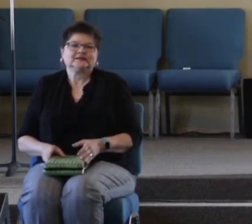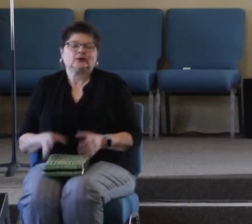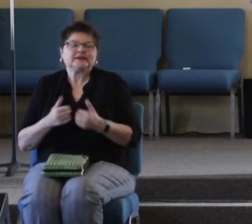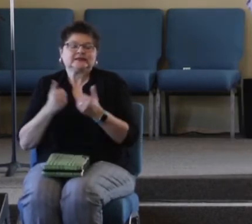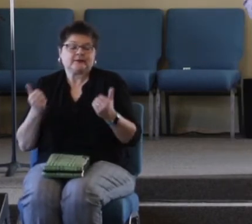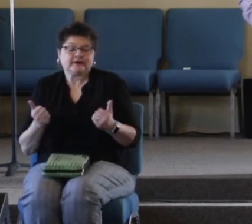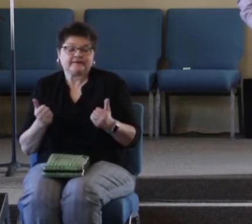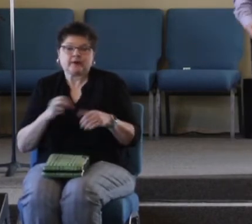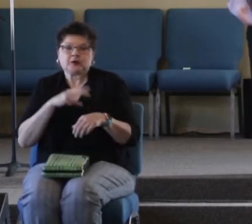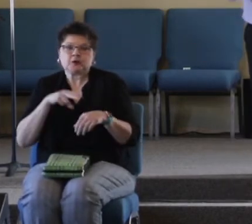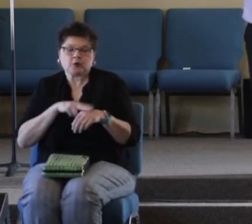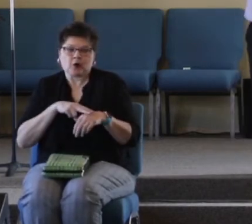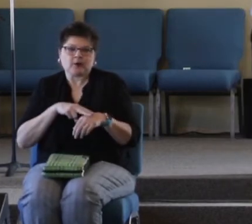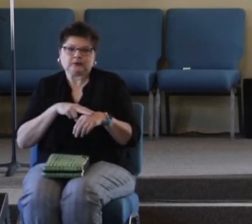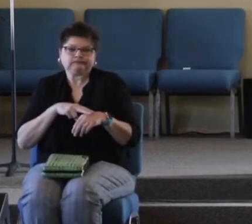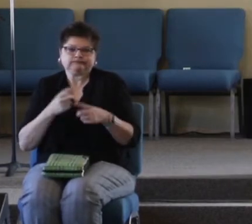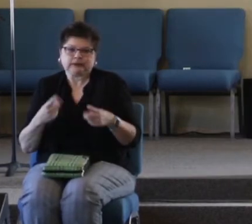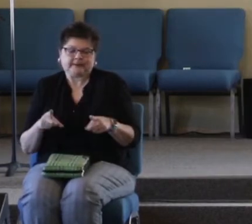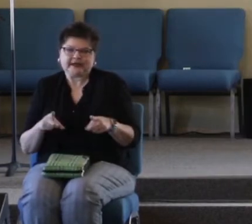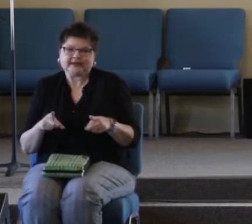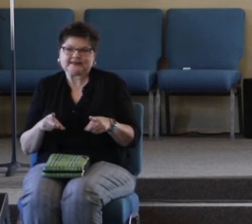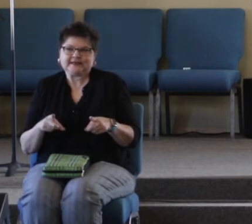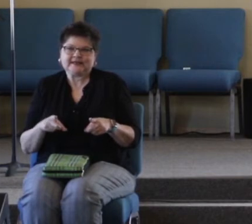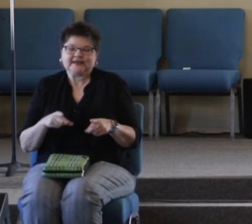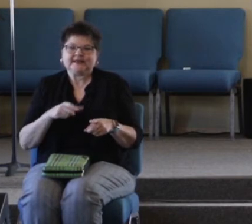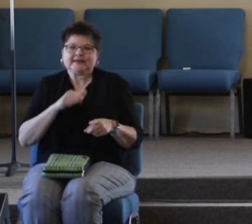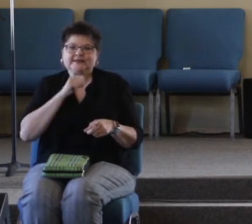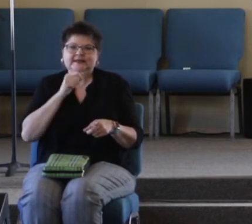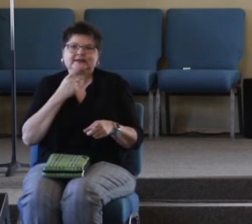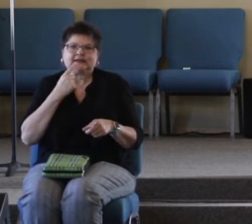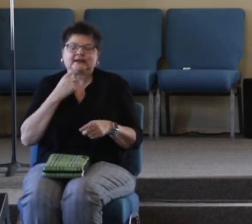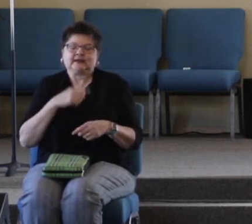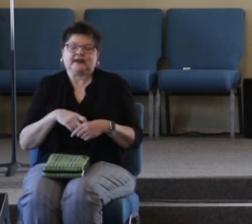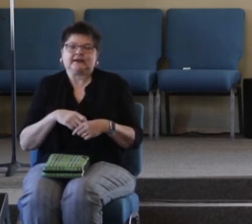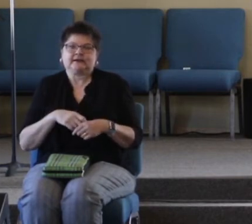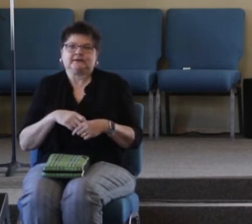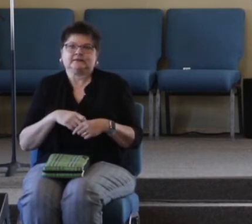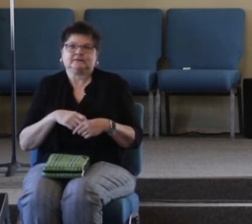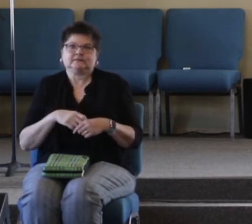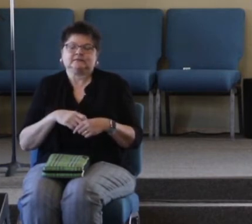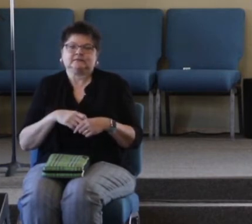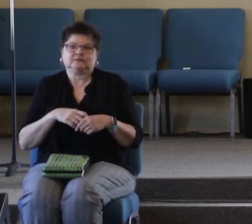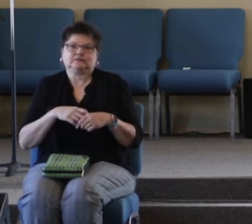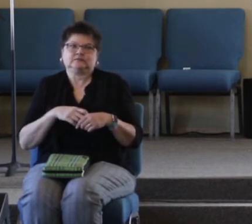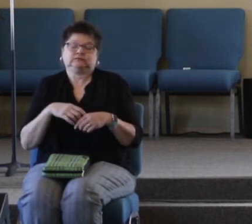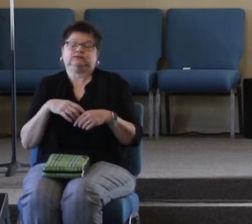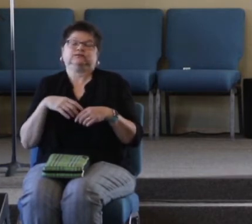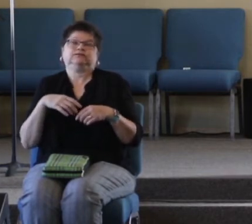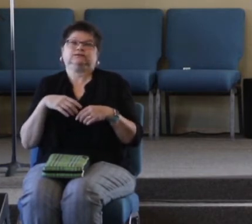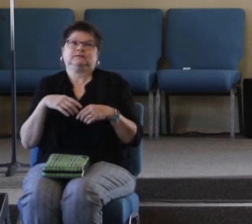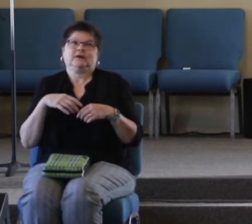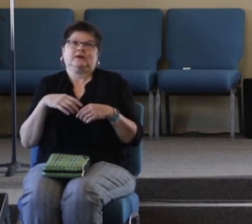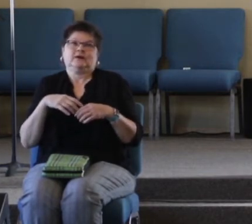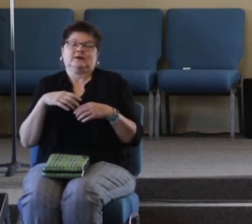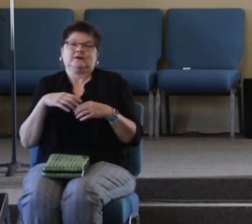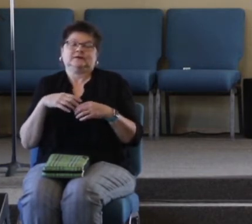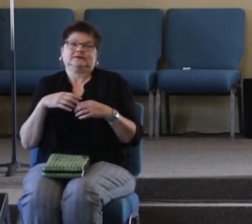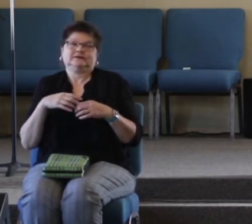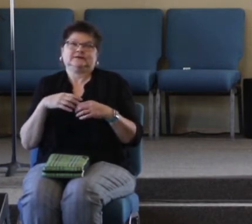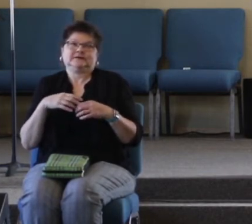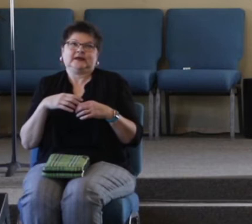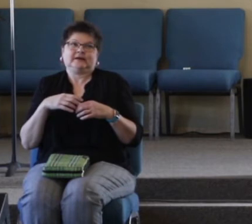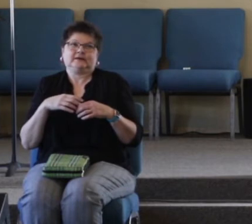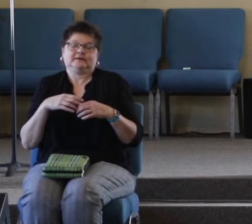Wonderful Counselor, he's saying not wonder like, oh, wow. No, it's something that is beyond anything that has ever